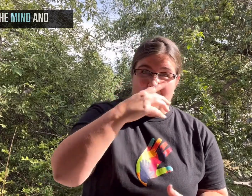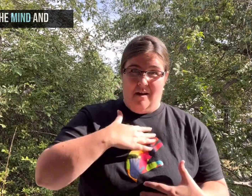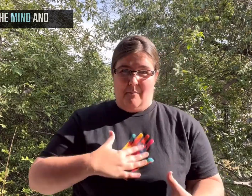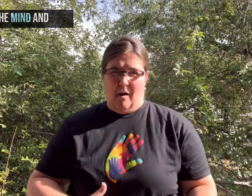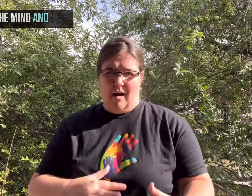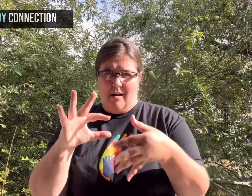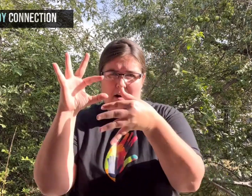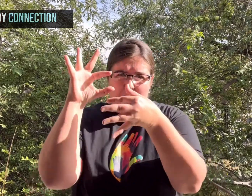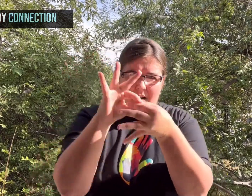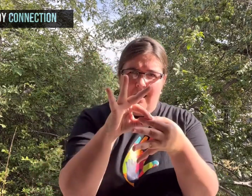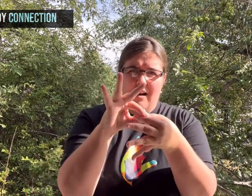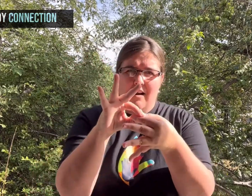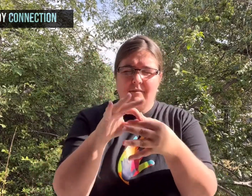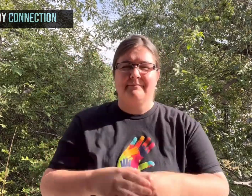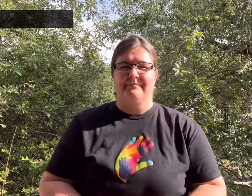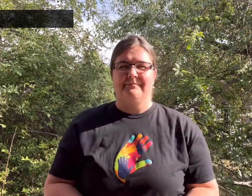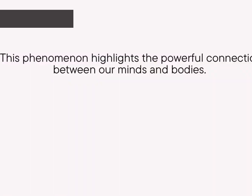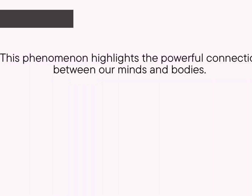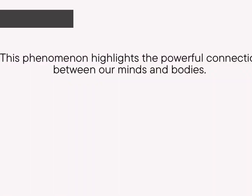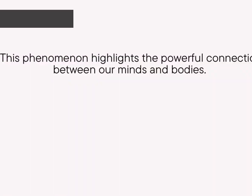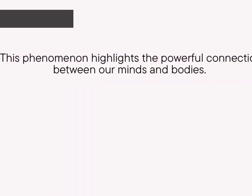The mind and body connection.